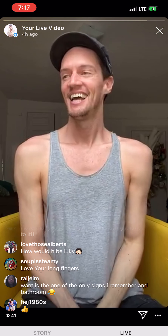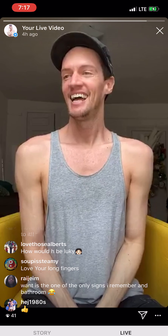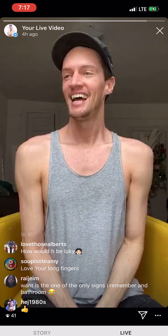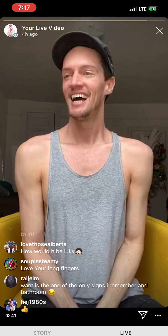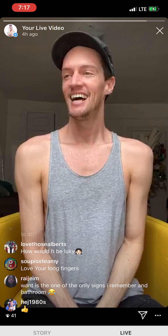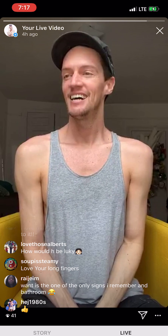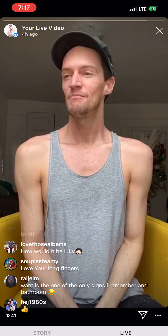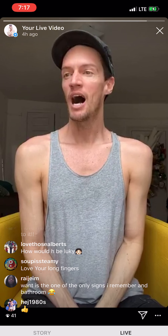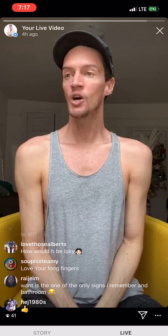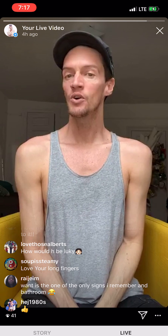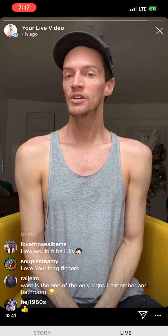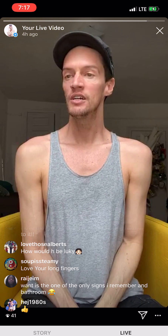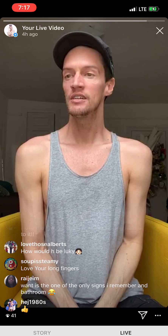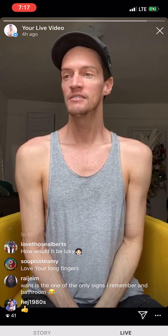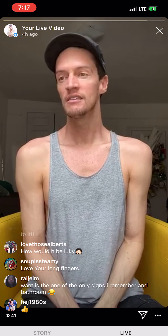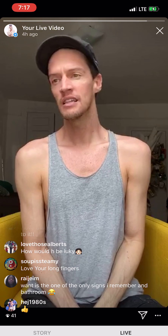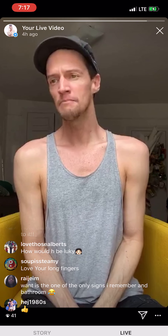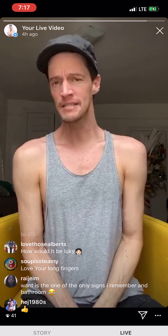Um, awkward. Clumsy.